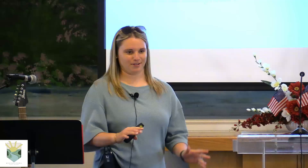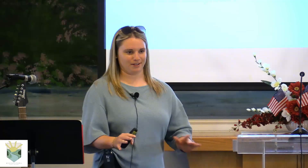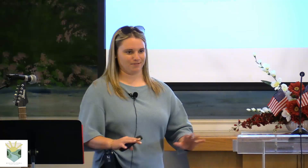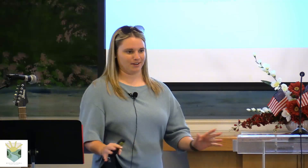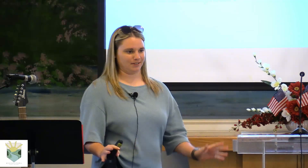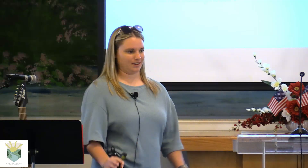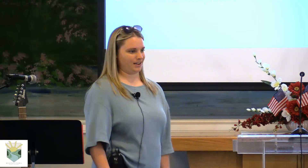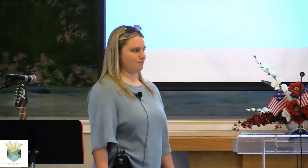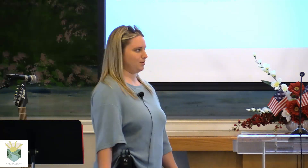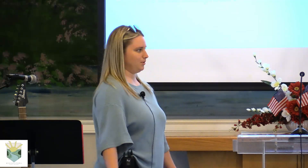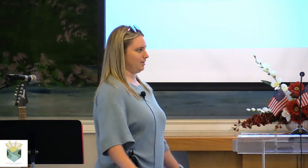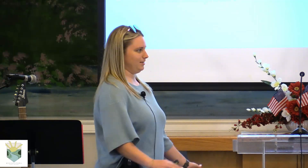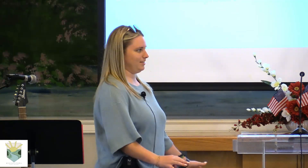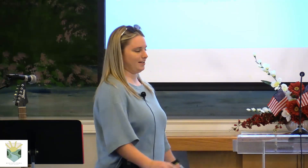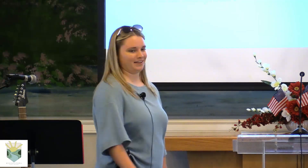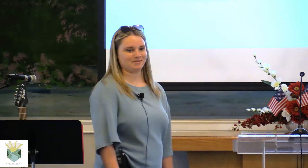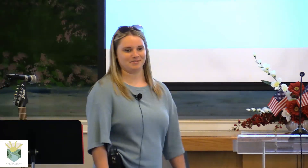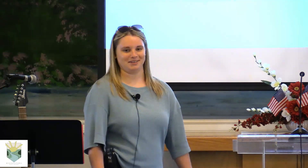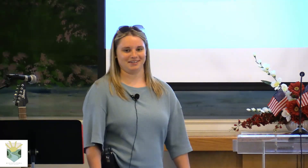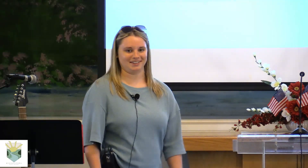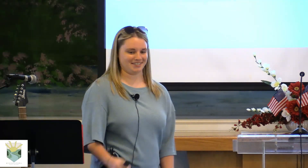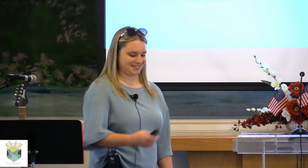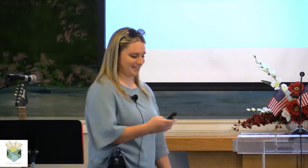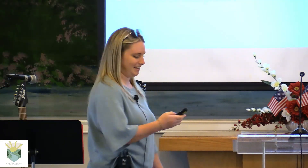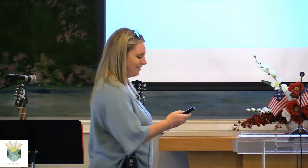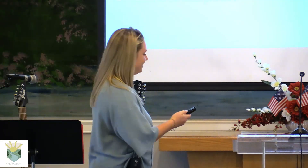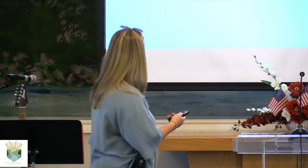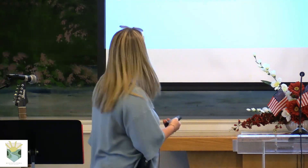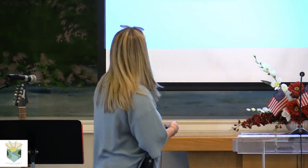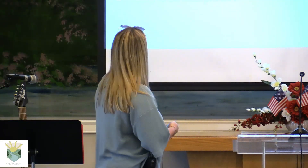you've got to look at them, but we'll get into that when we're done. I should have said that.